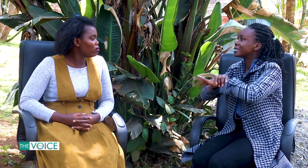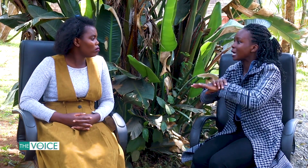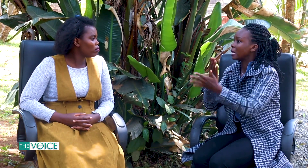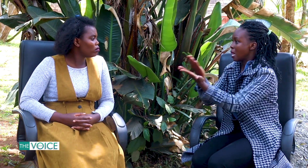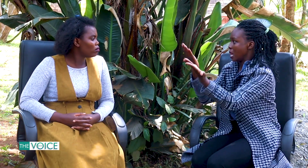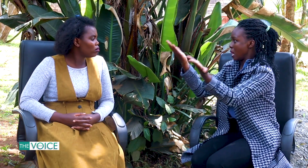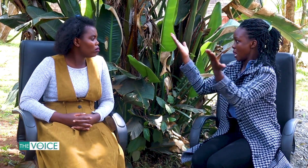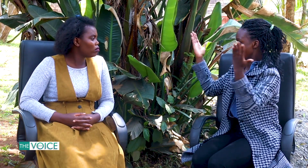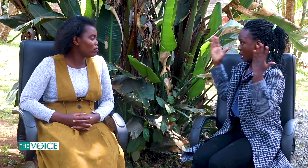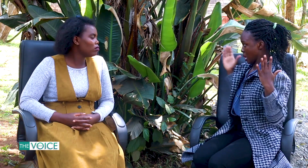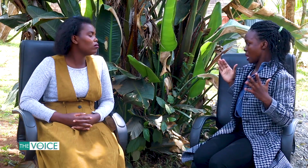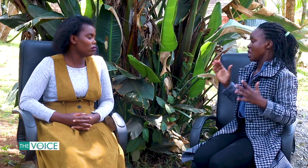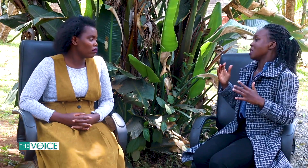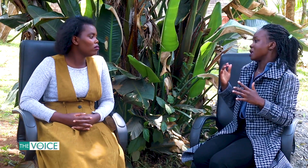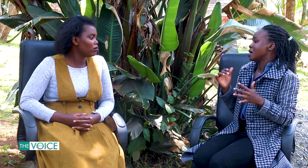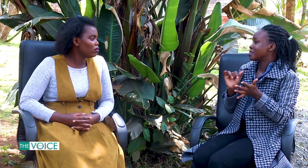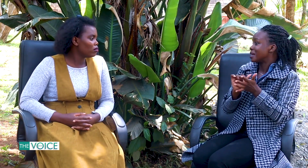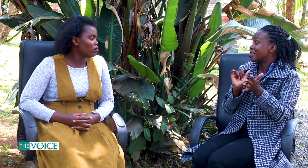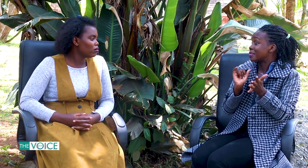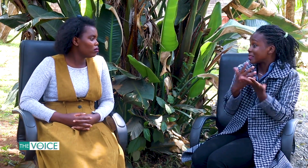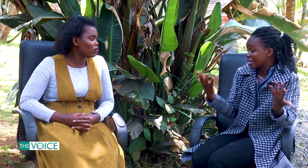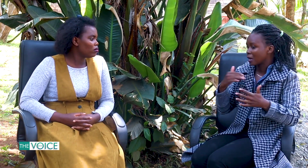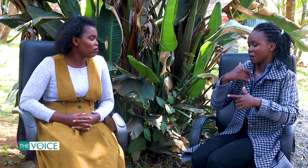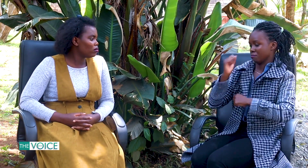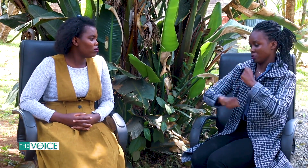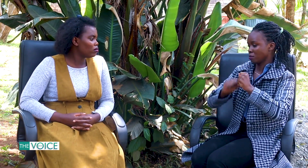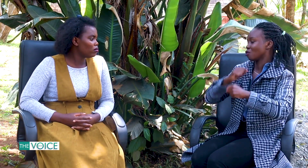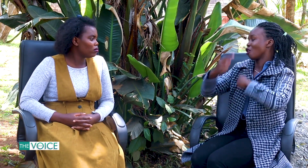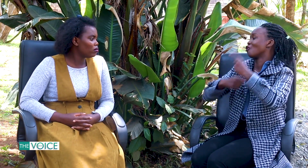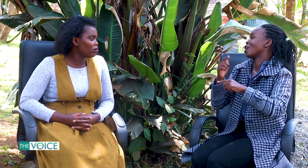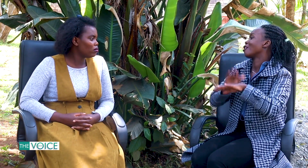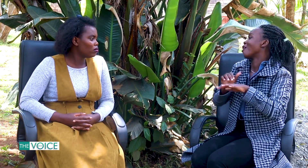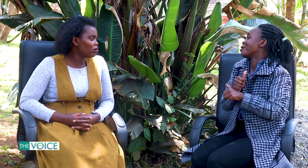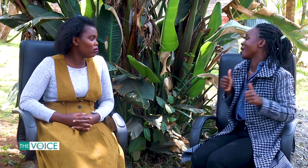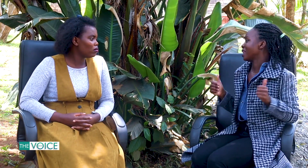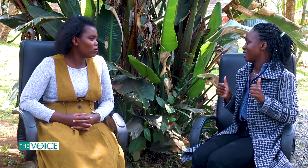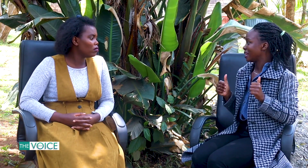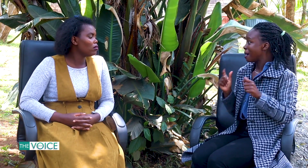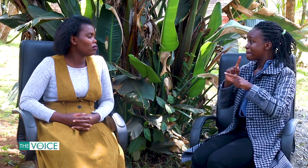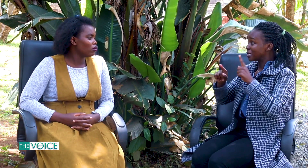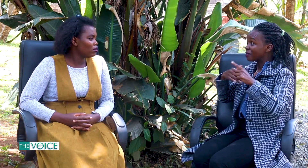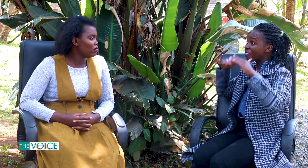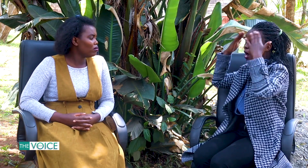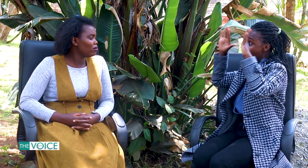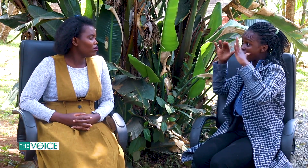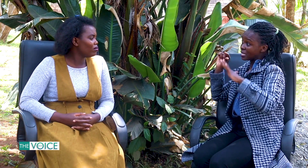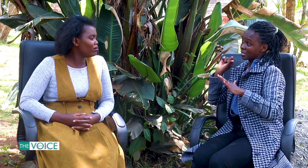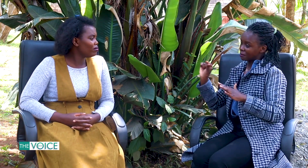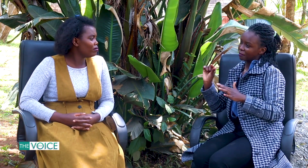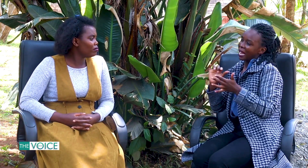if we create awareness, we make sure the message gets out there, everyone is informed, then we can possibly go